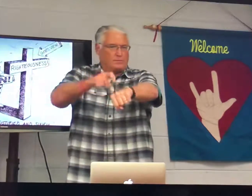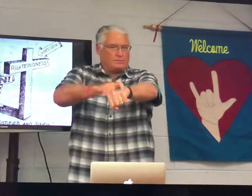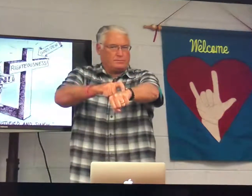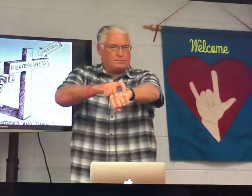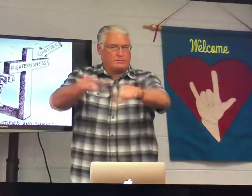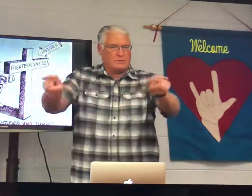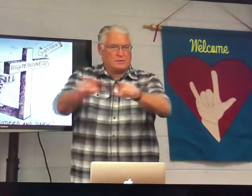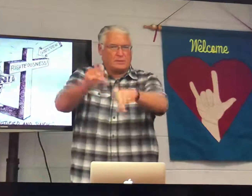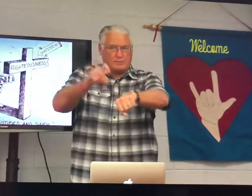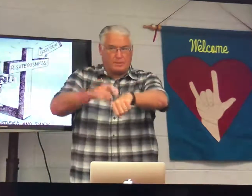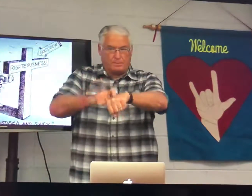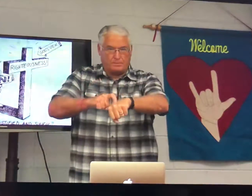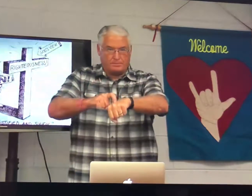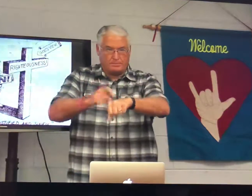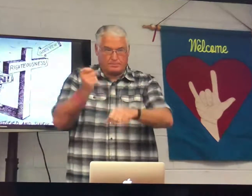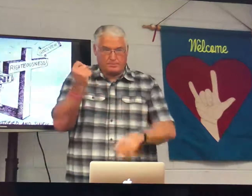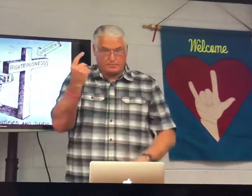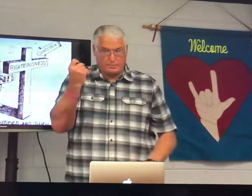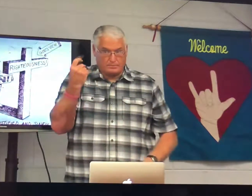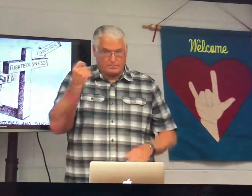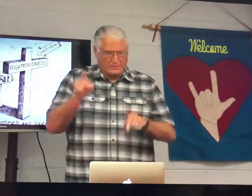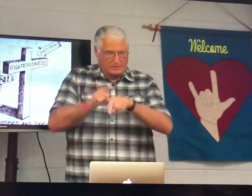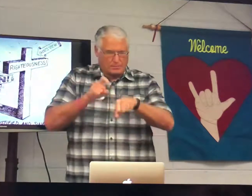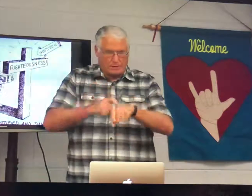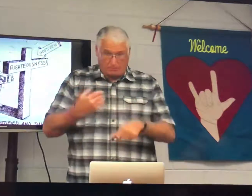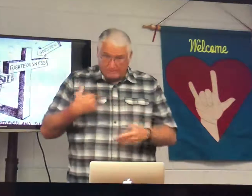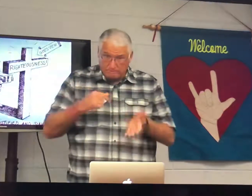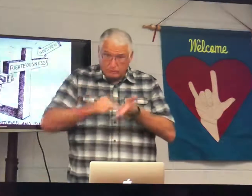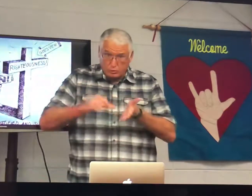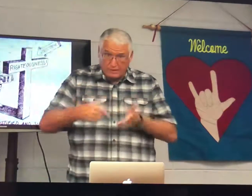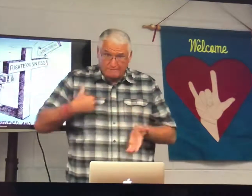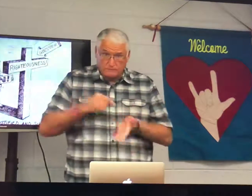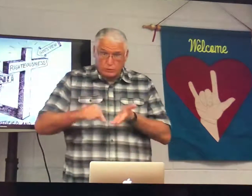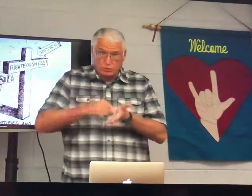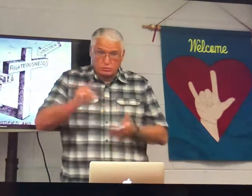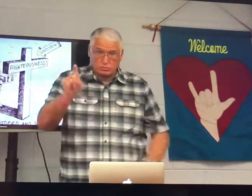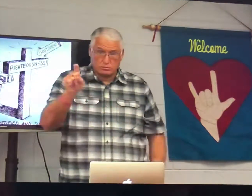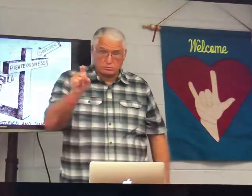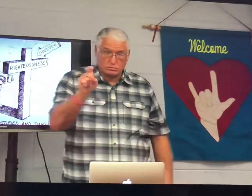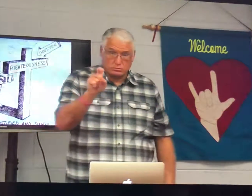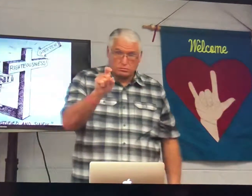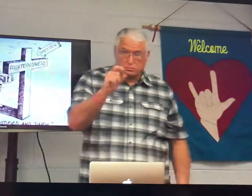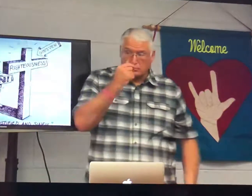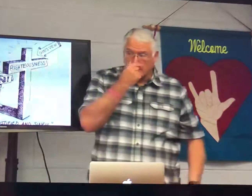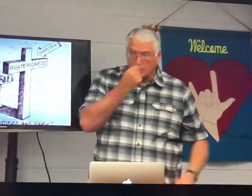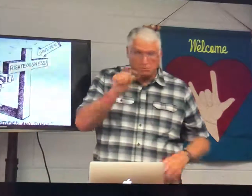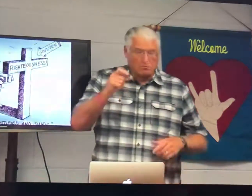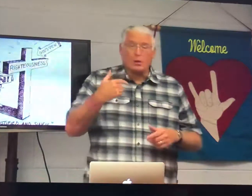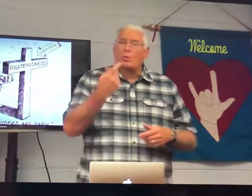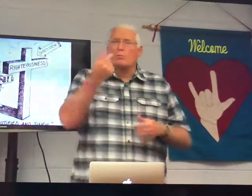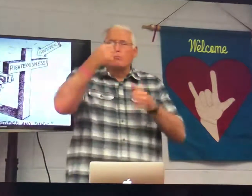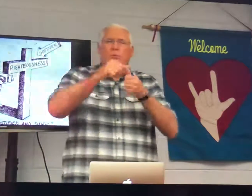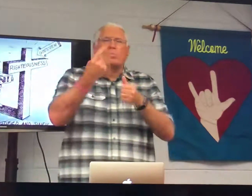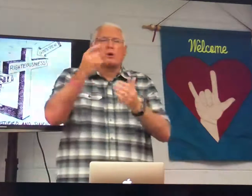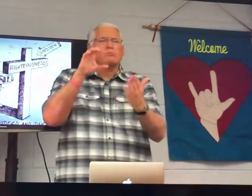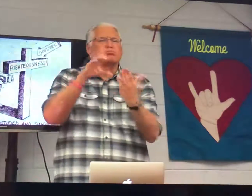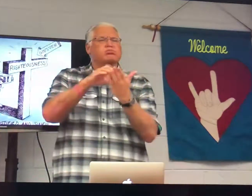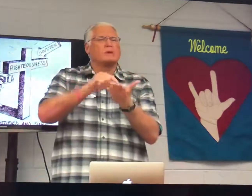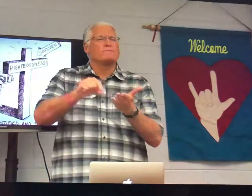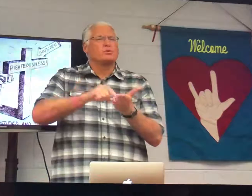the series. Swinging around ball to second. This should do it. Hockey has it. Takes it to second himself. The Rays are going to the World Series. Join the race